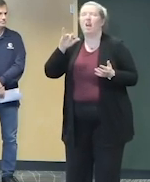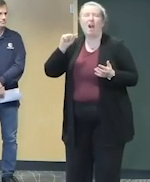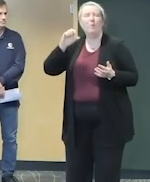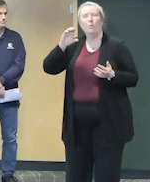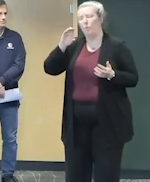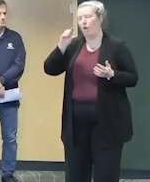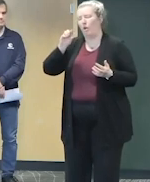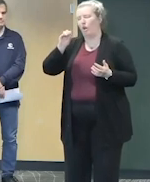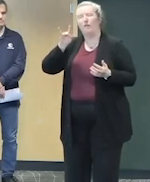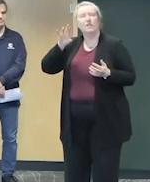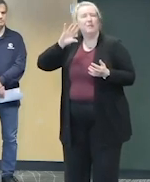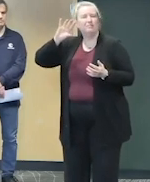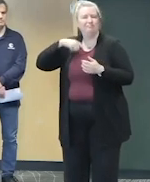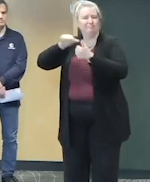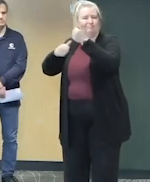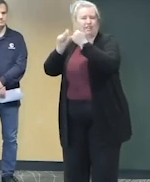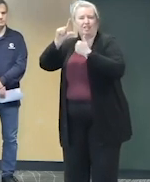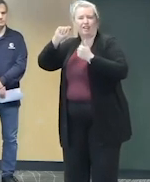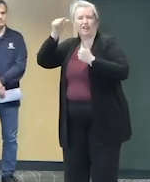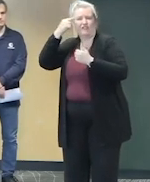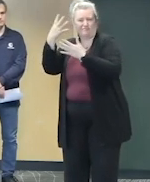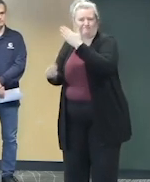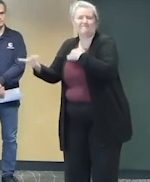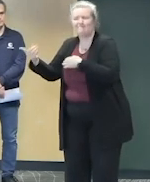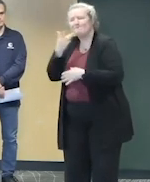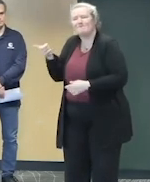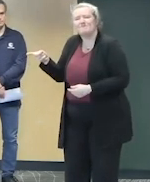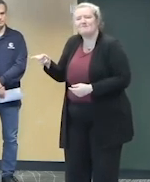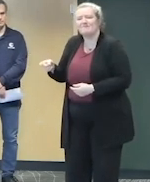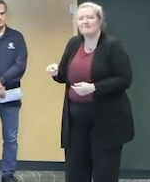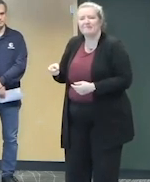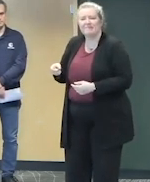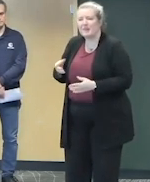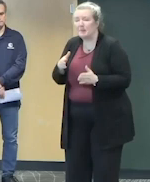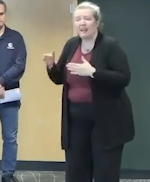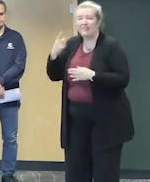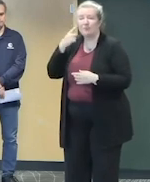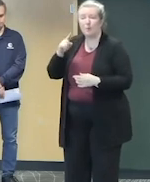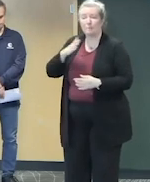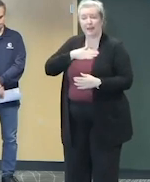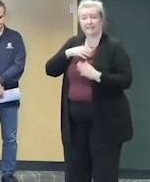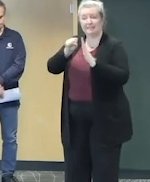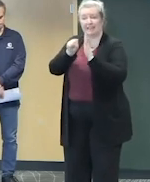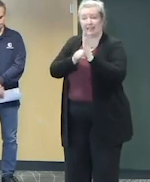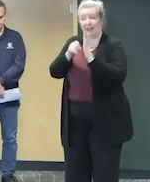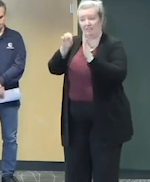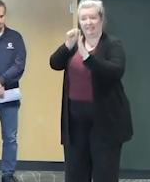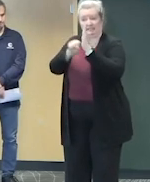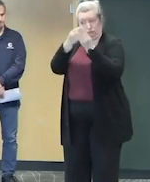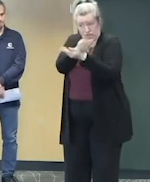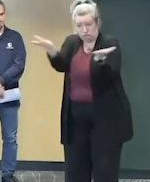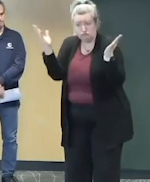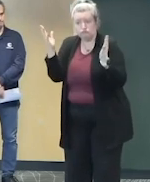State of the State address for next Tuesday, and I'm reflecting with a heavy heart on the fact Sheila won't be there. And it's at these press